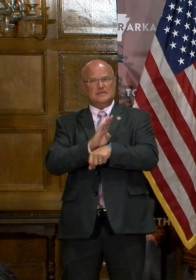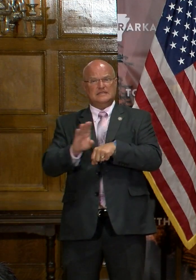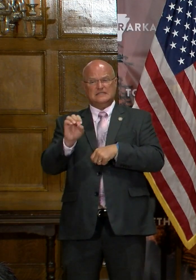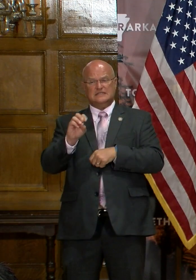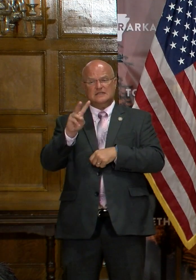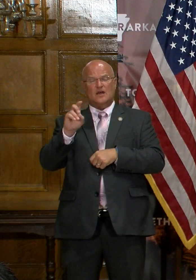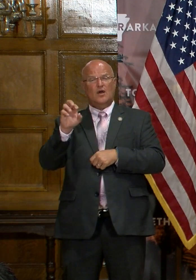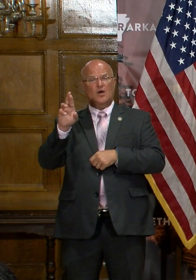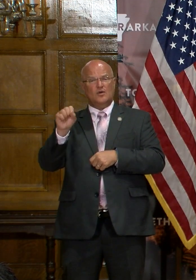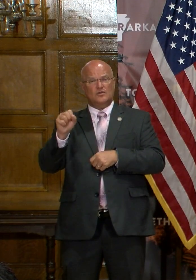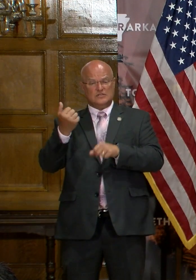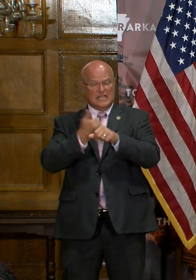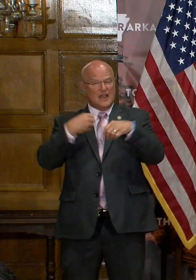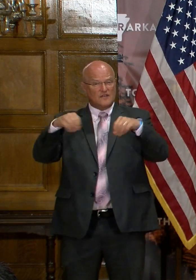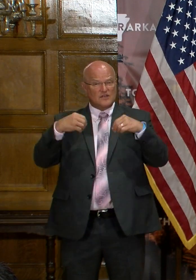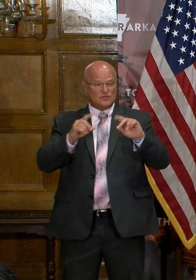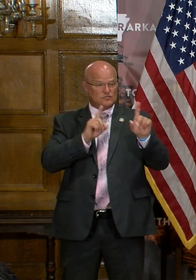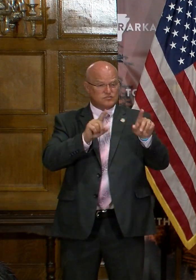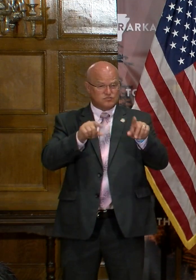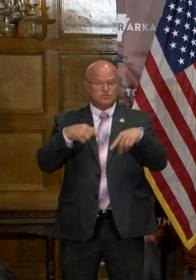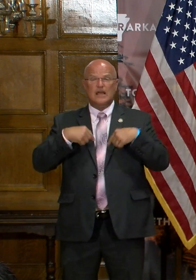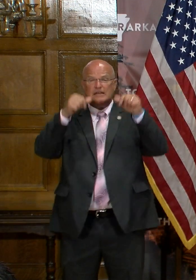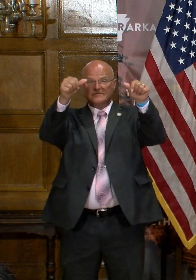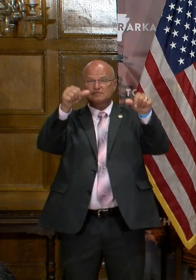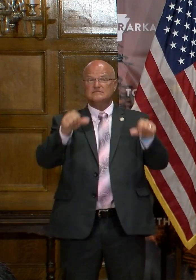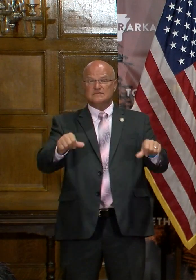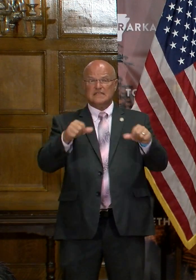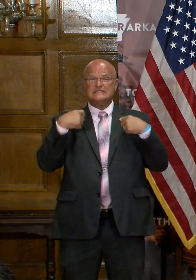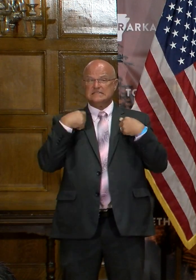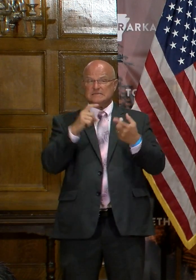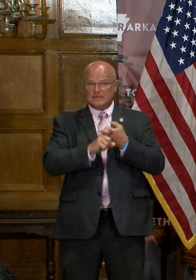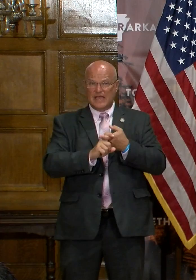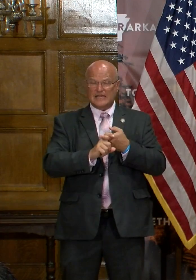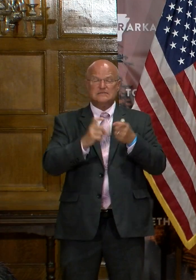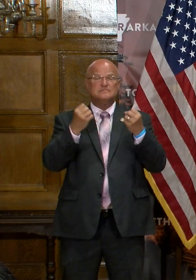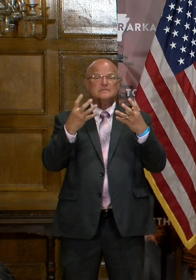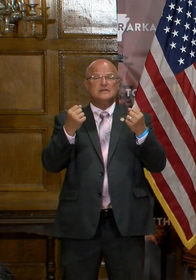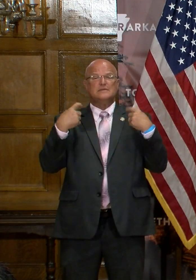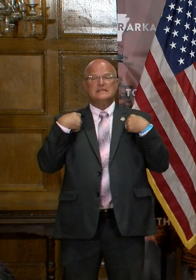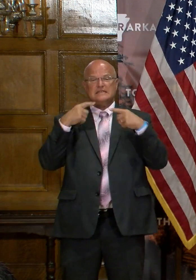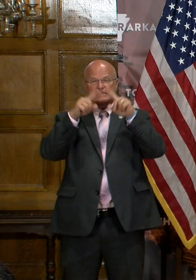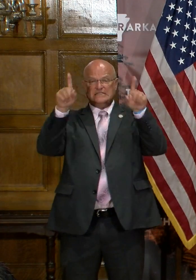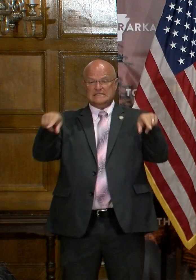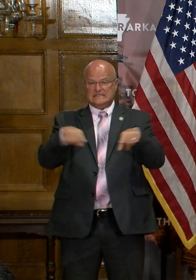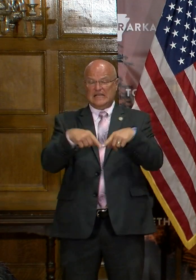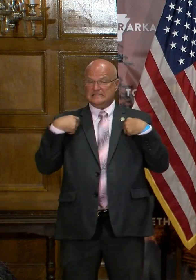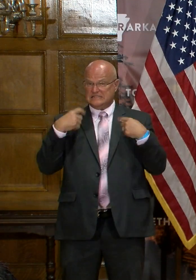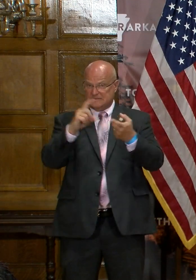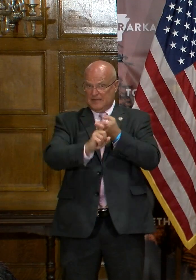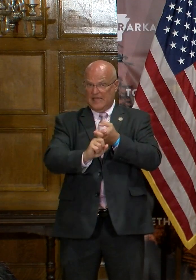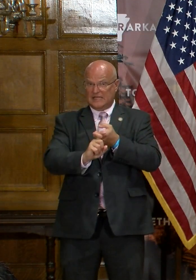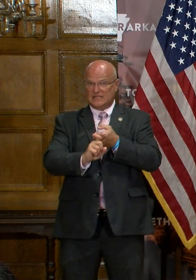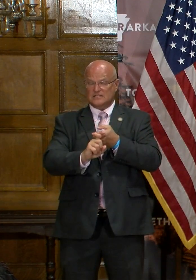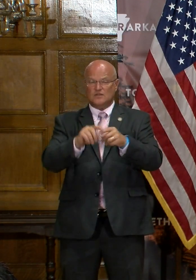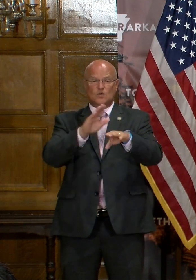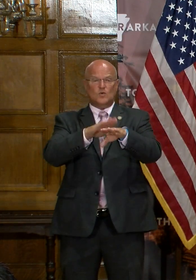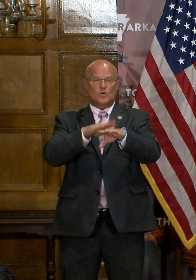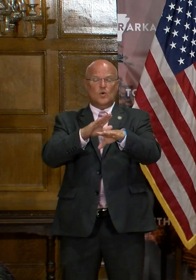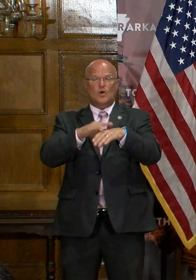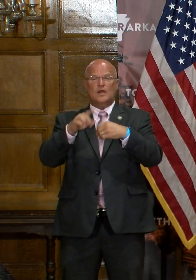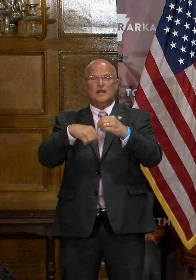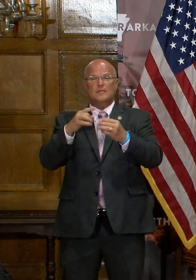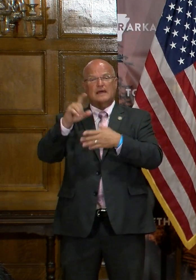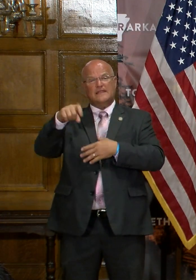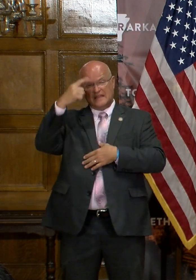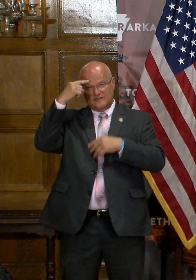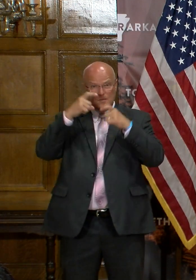owners. Every store I went to had signs in Spanish, multiple signs in Spanish, warning about